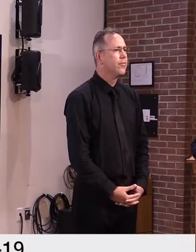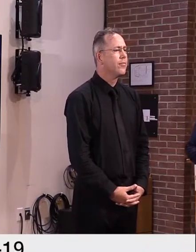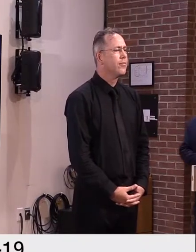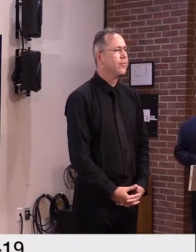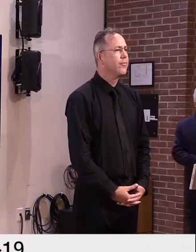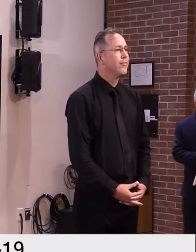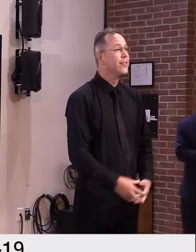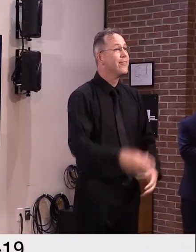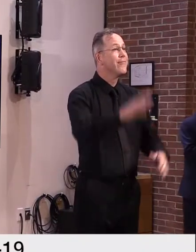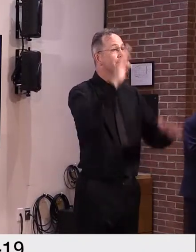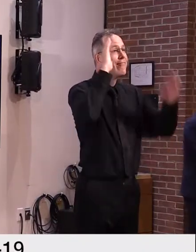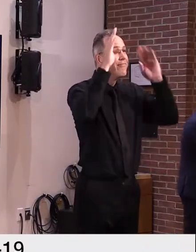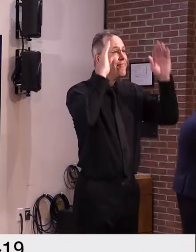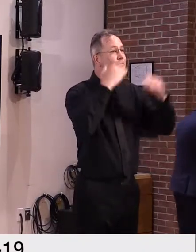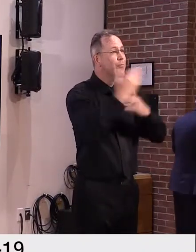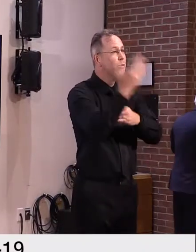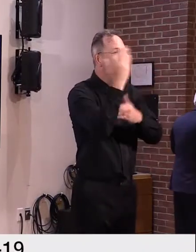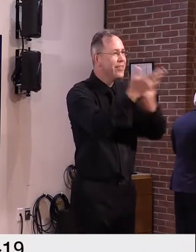Good morning, everyone.